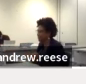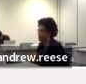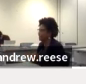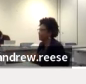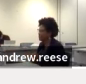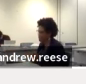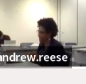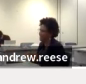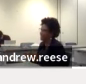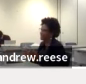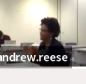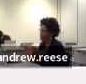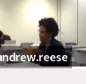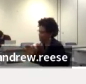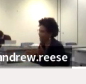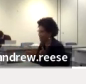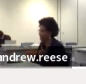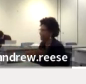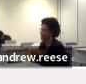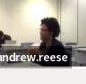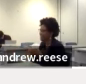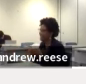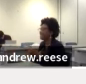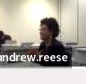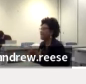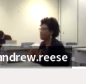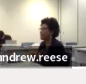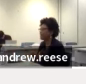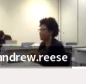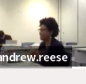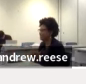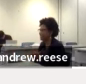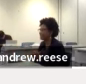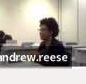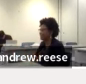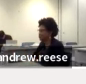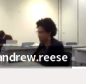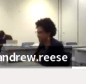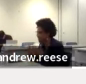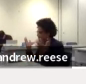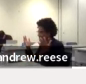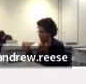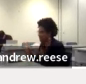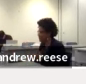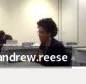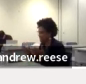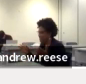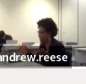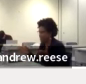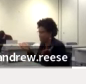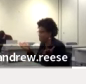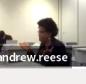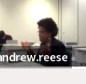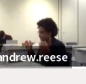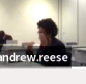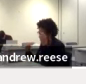supported employment providers through RSA and DDA home and community-based service waiver.